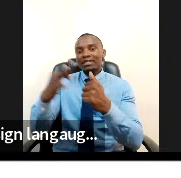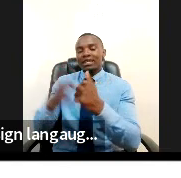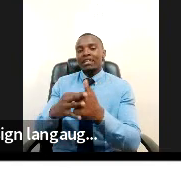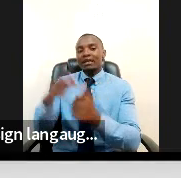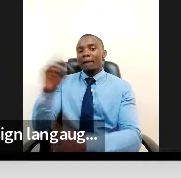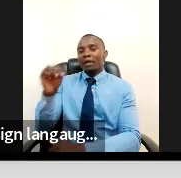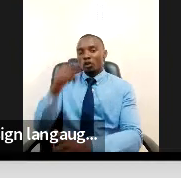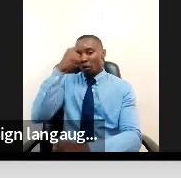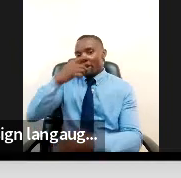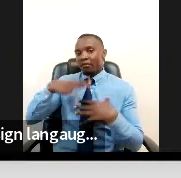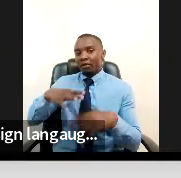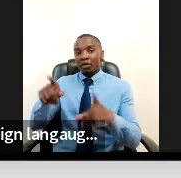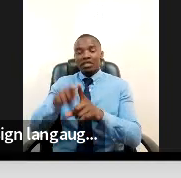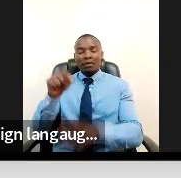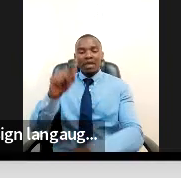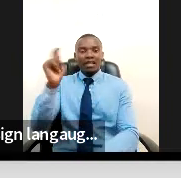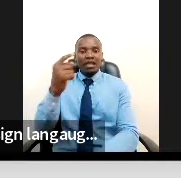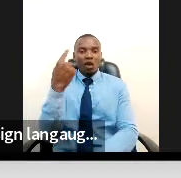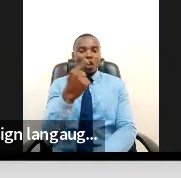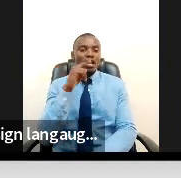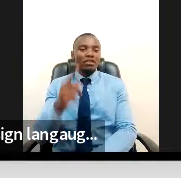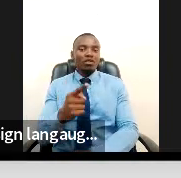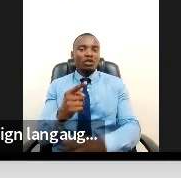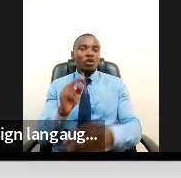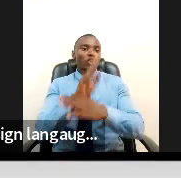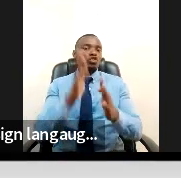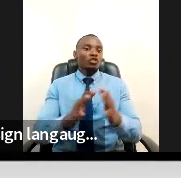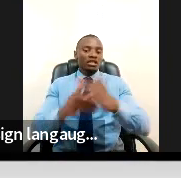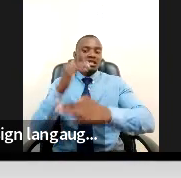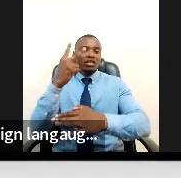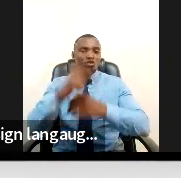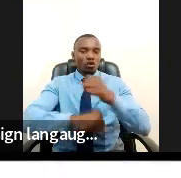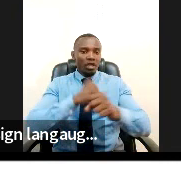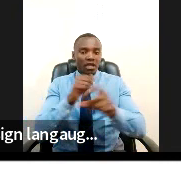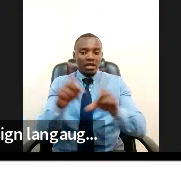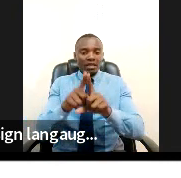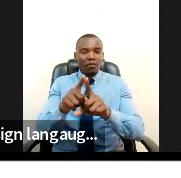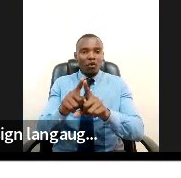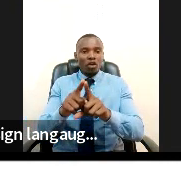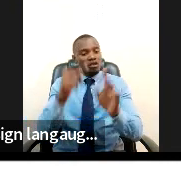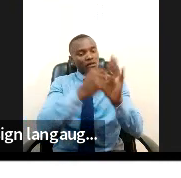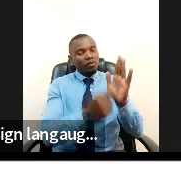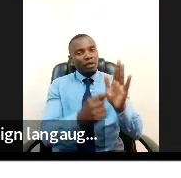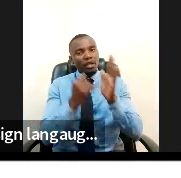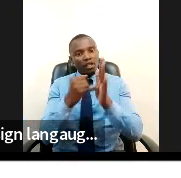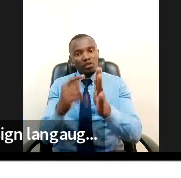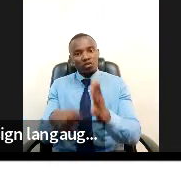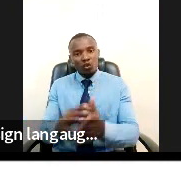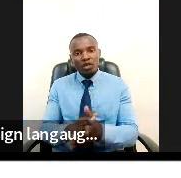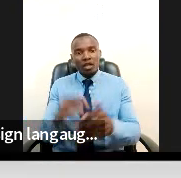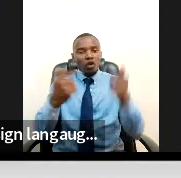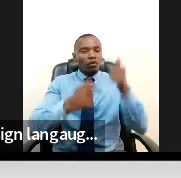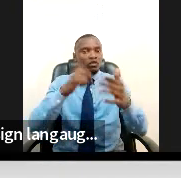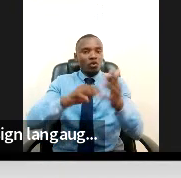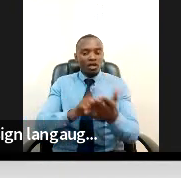market for Kenya at 1,000 users in the next 2 years. The common features among the competitors are keyboard,